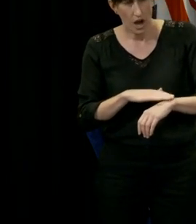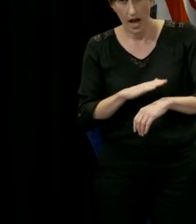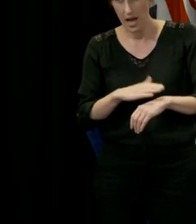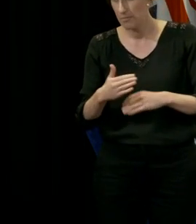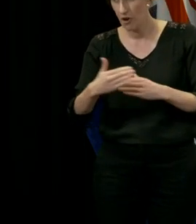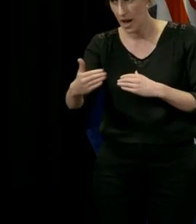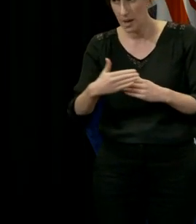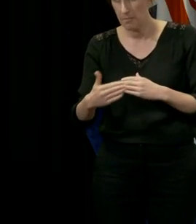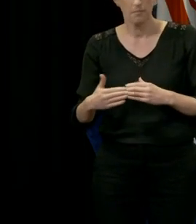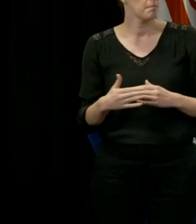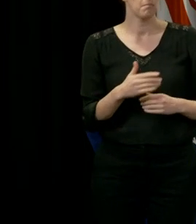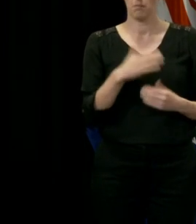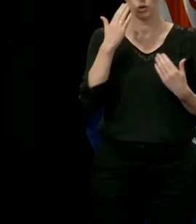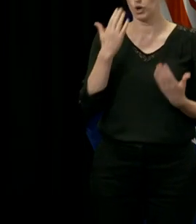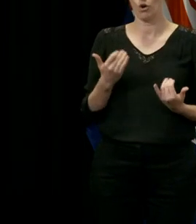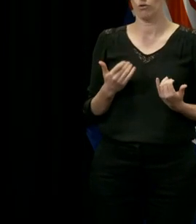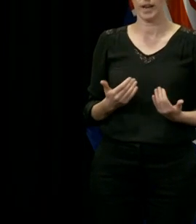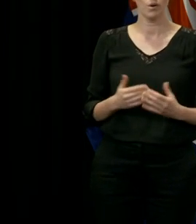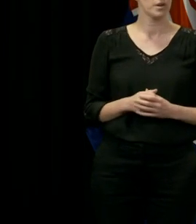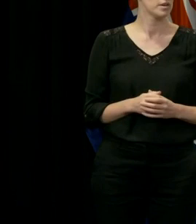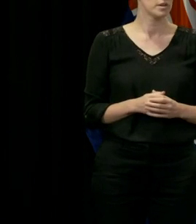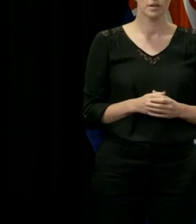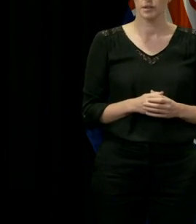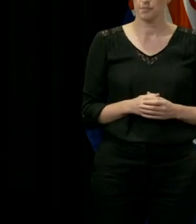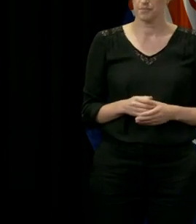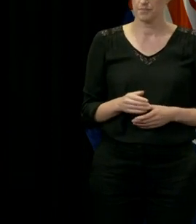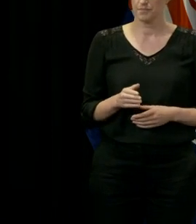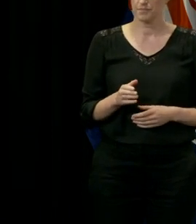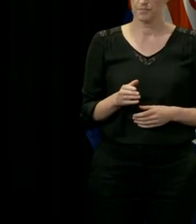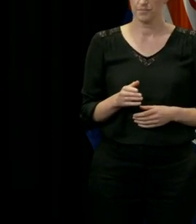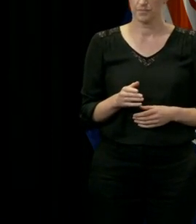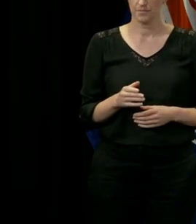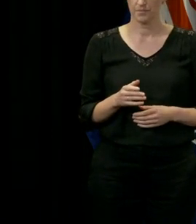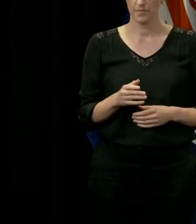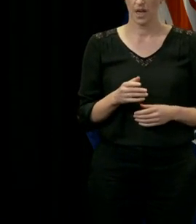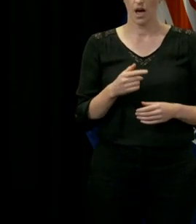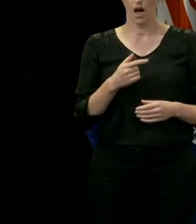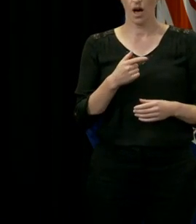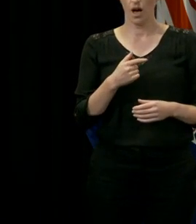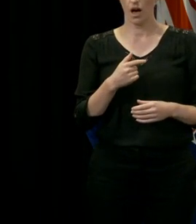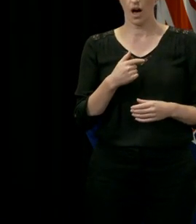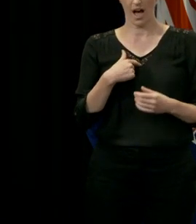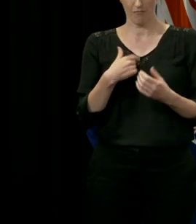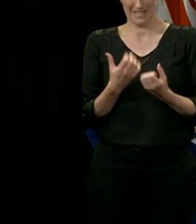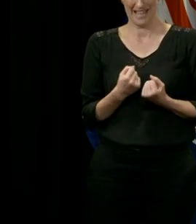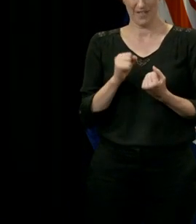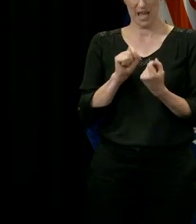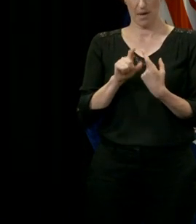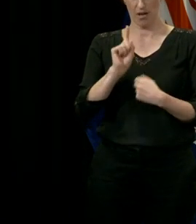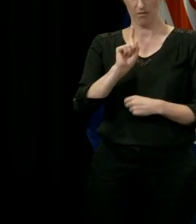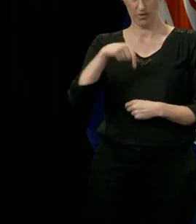look into that. I just wondered about, when I received an Office Max stationery suppliers email this morning which